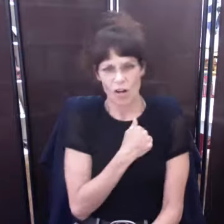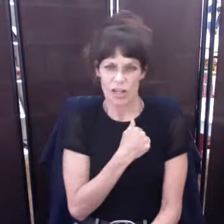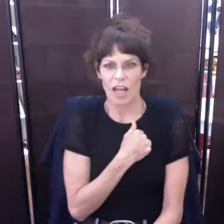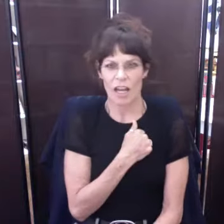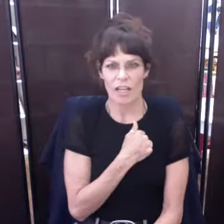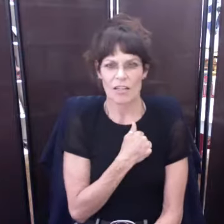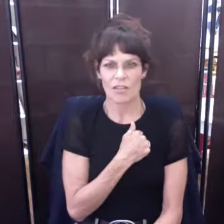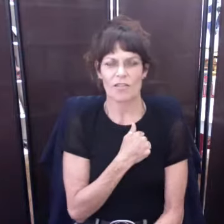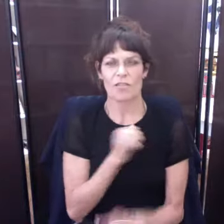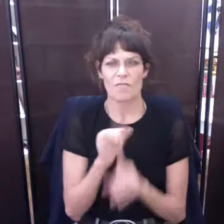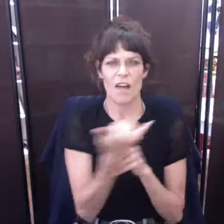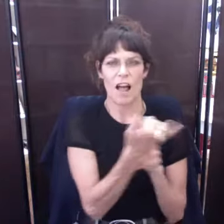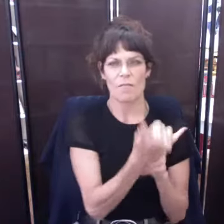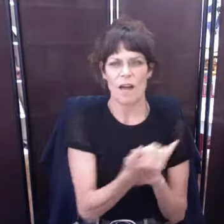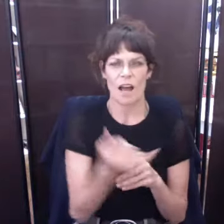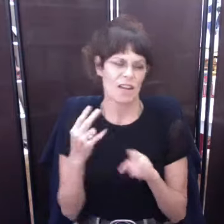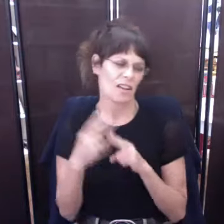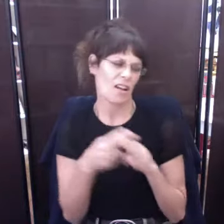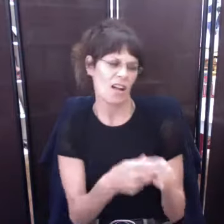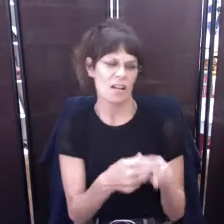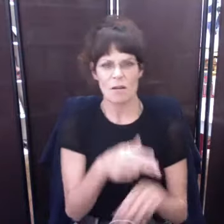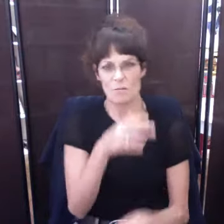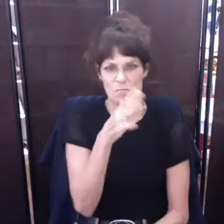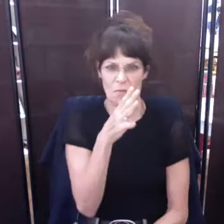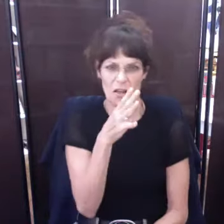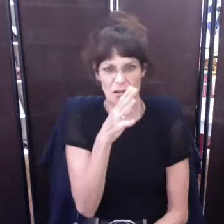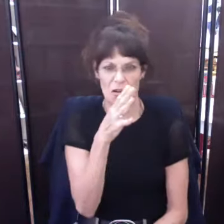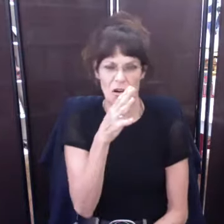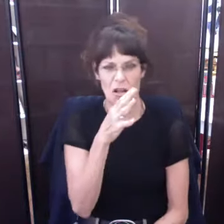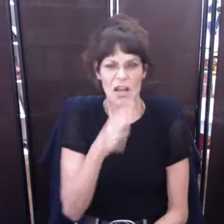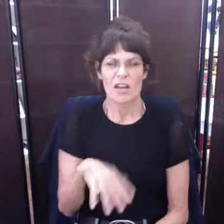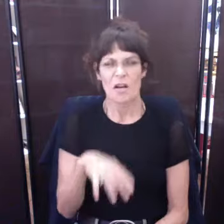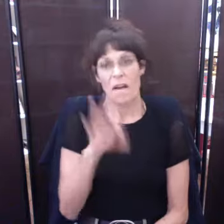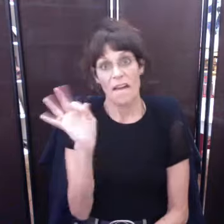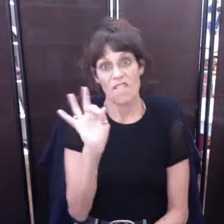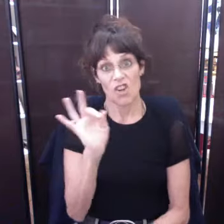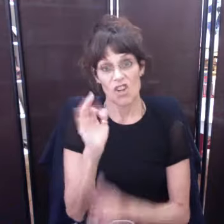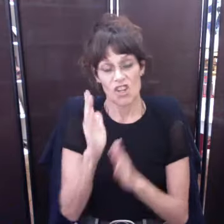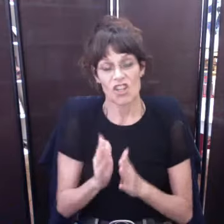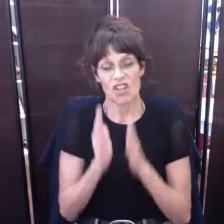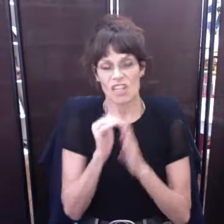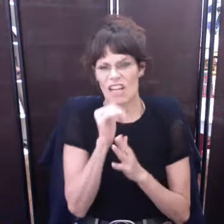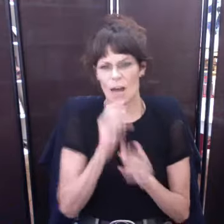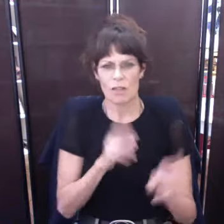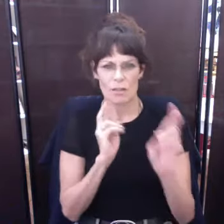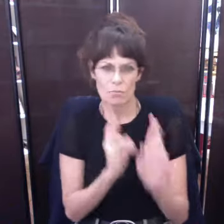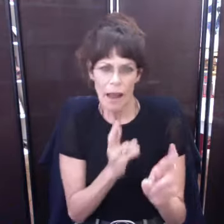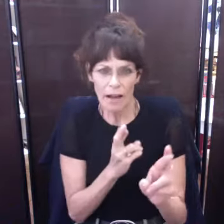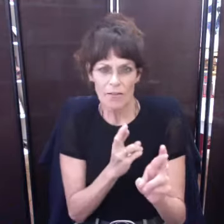and calling them mother effers and being extremely disrespectful and spitting and